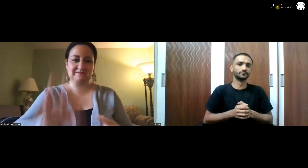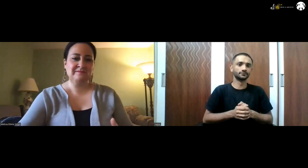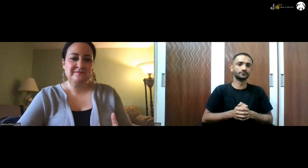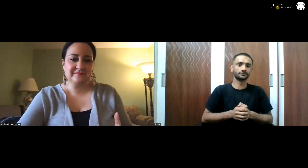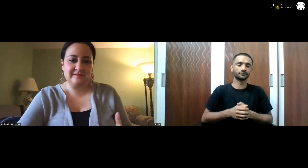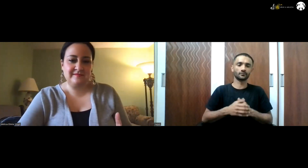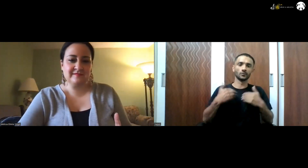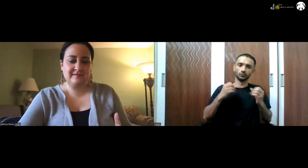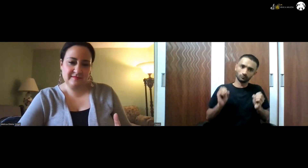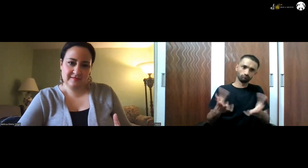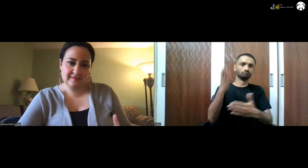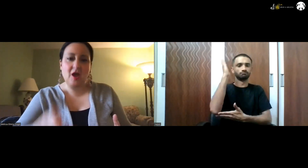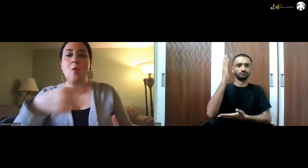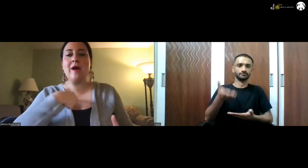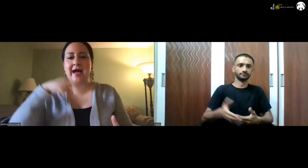Perfect. Okay, I will go ahead with my presentation now.